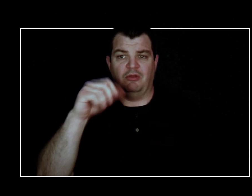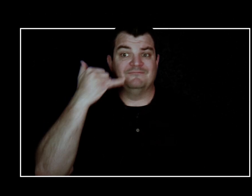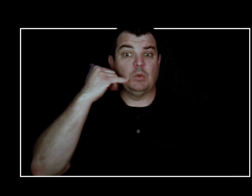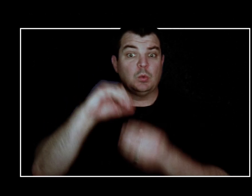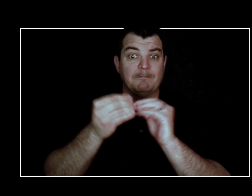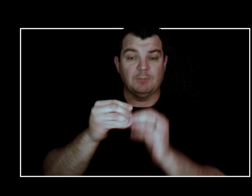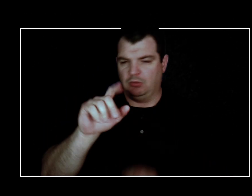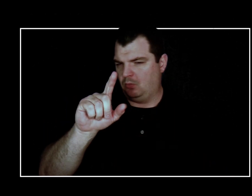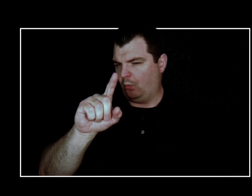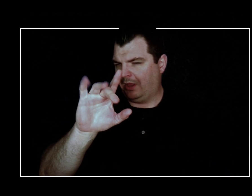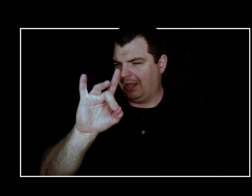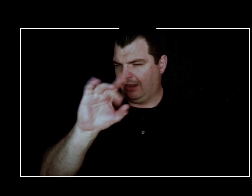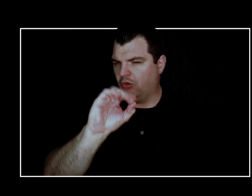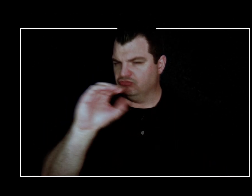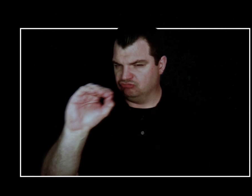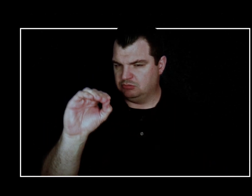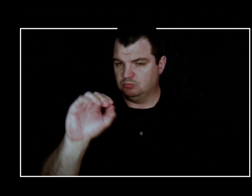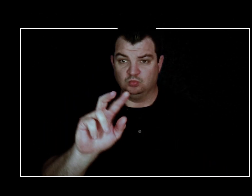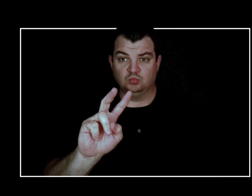at